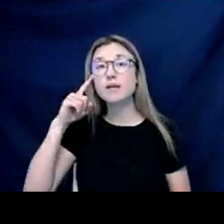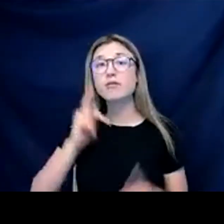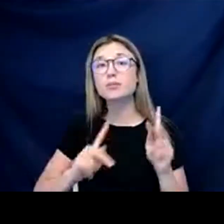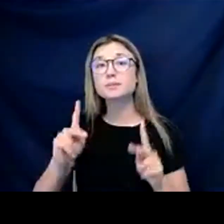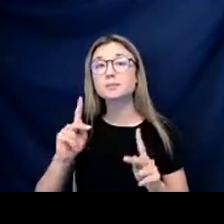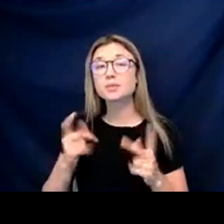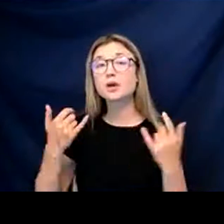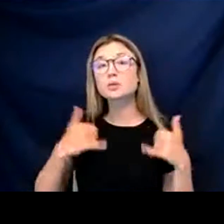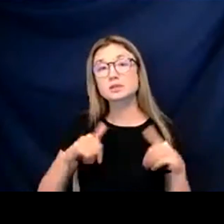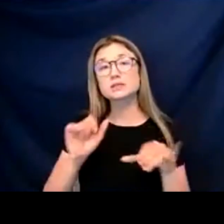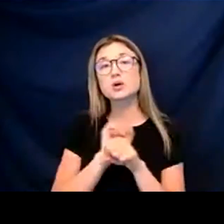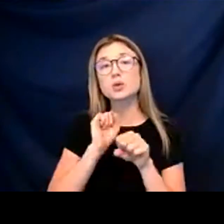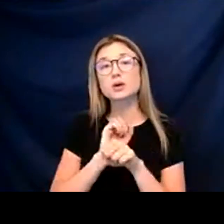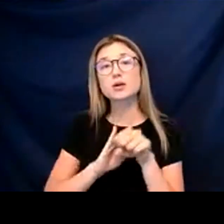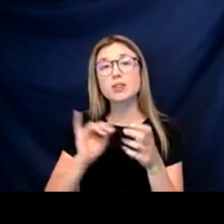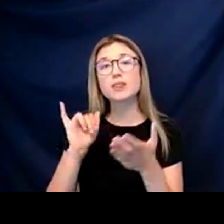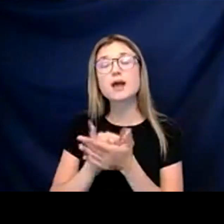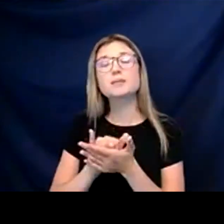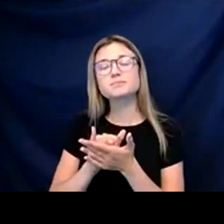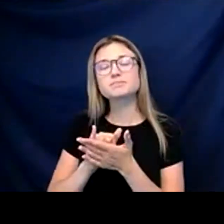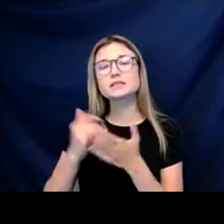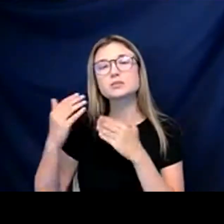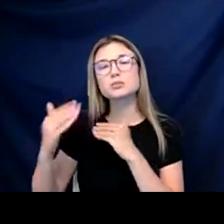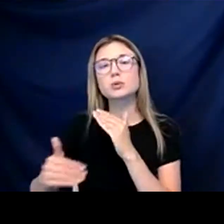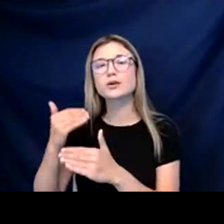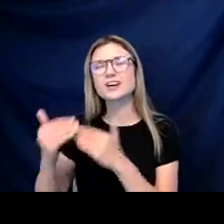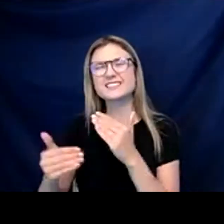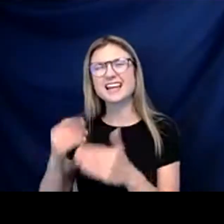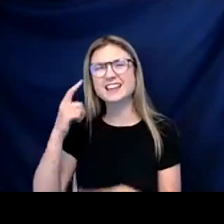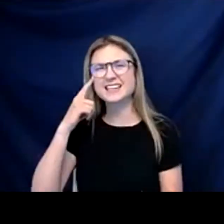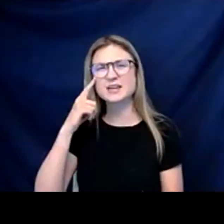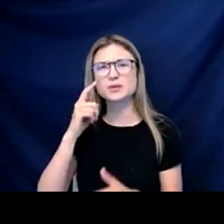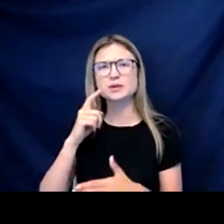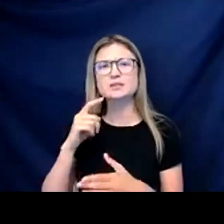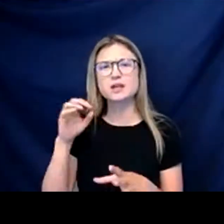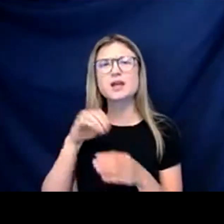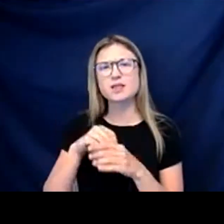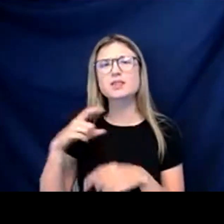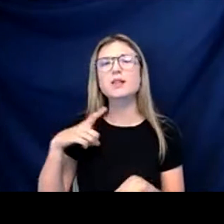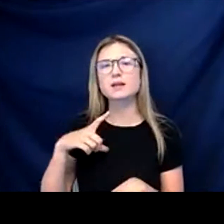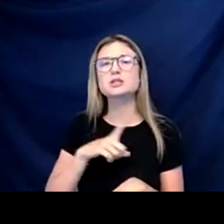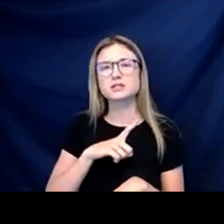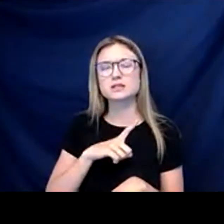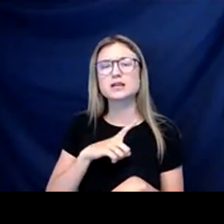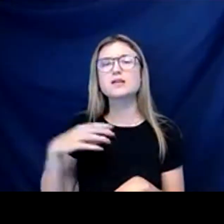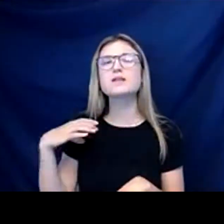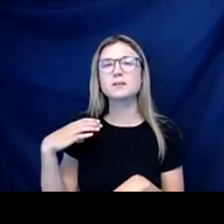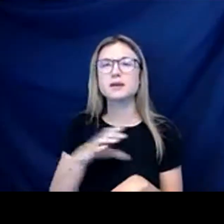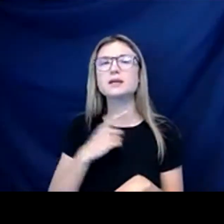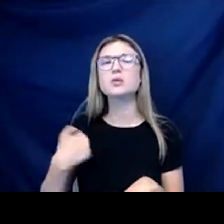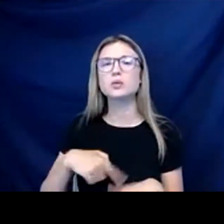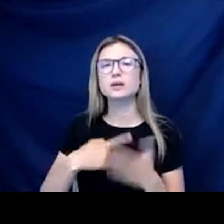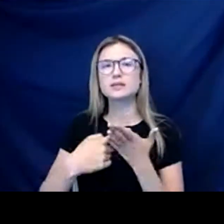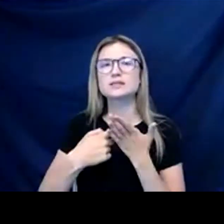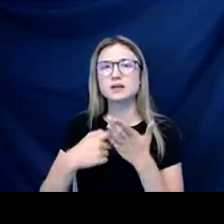Still working on that. It's a work in progress. I think it was noted in the legislative committee this morning that bill passed like 4 years ago.